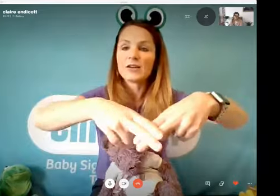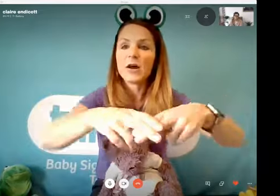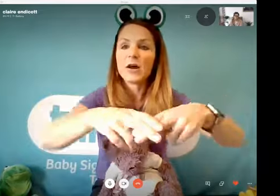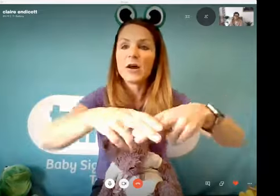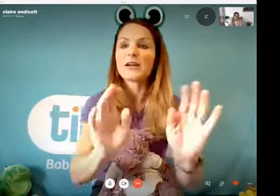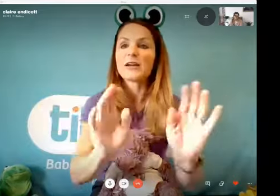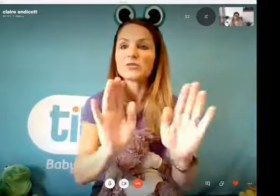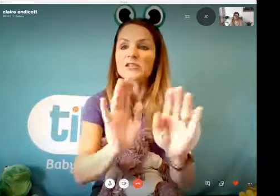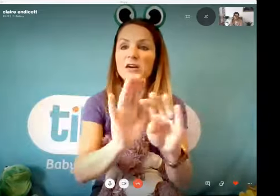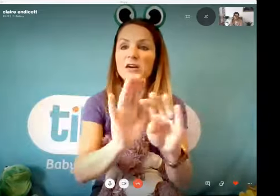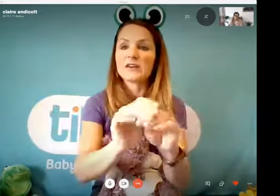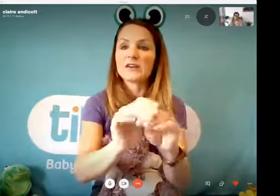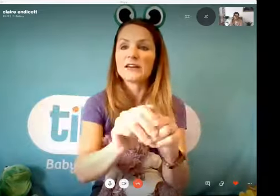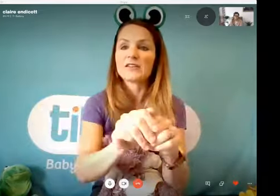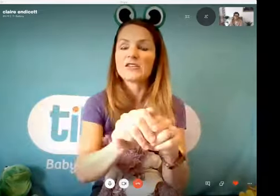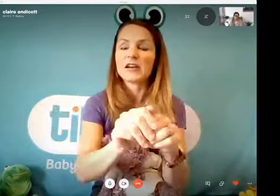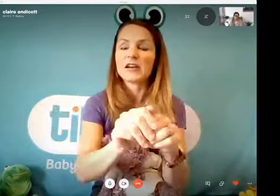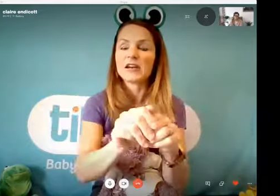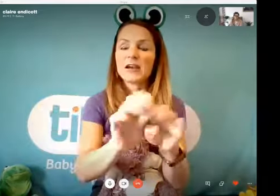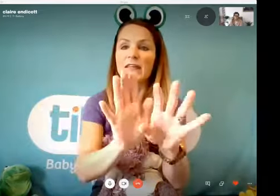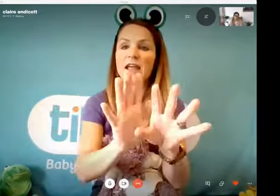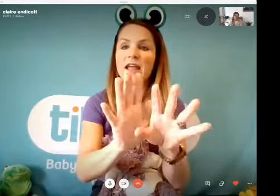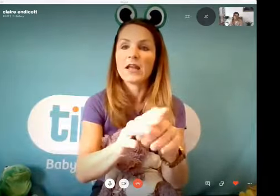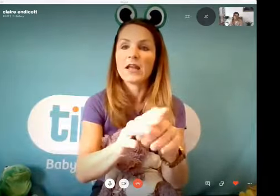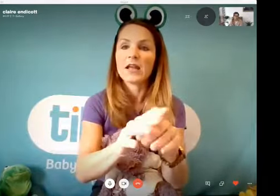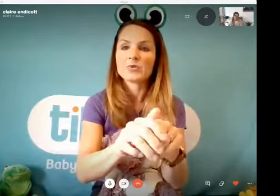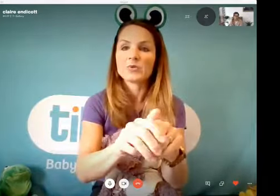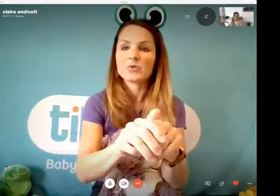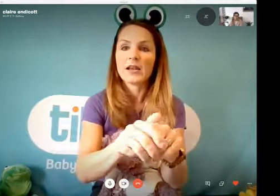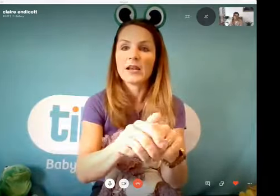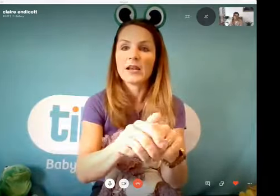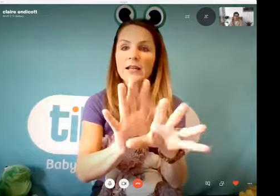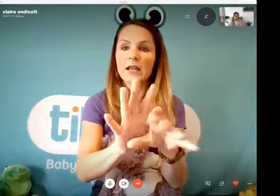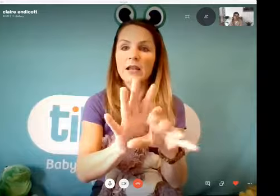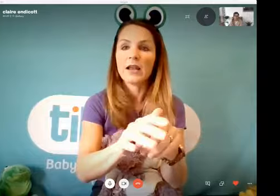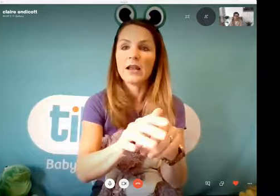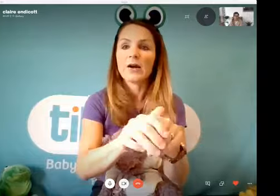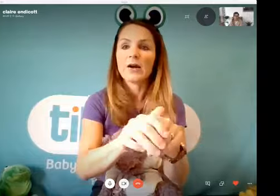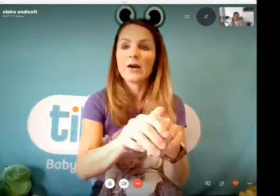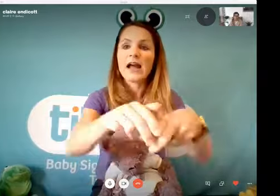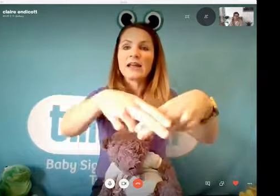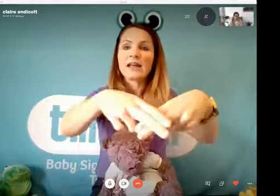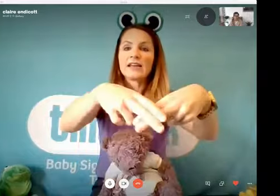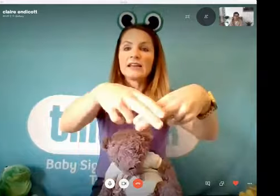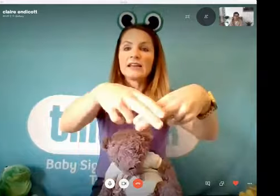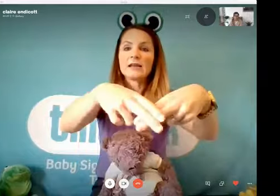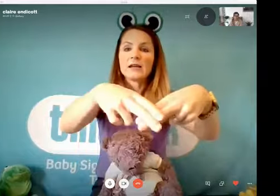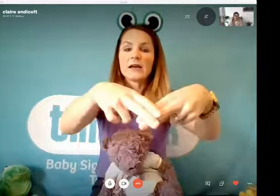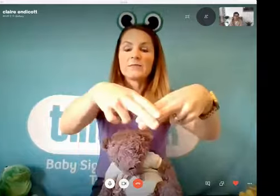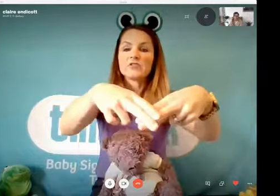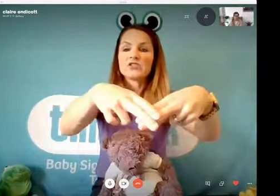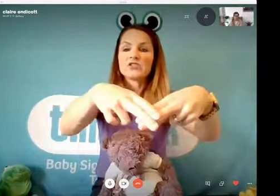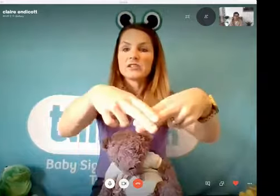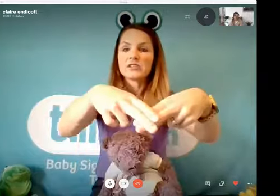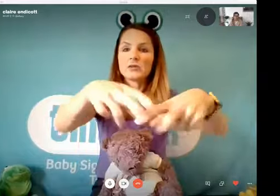daughter started off signing daddy just kind of like this when she was really little, okay? And then she started doing it. I think actually